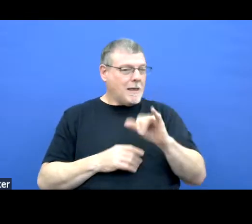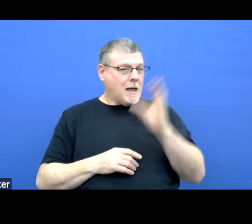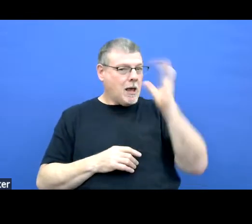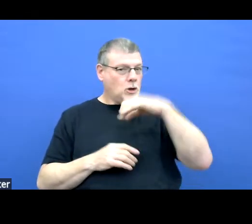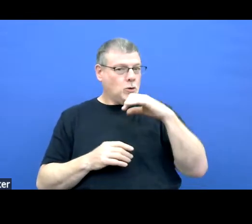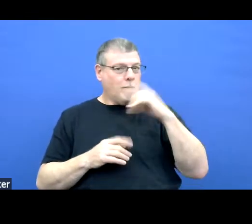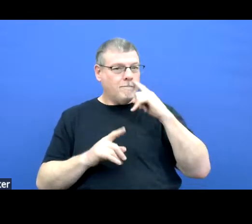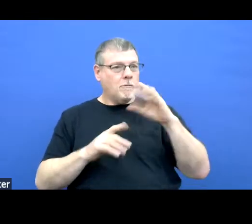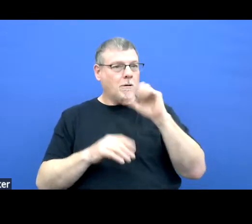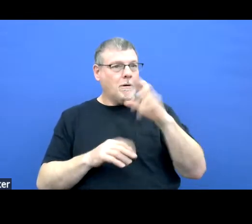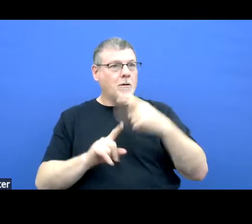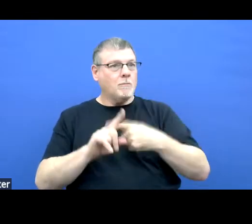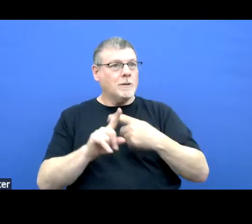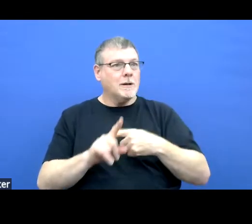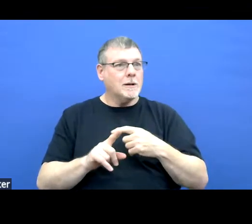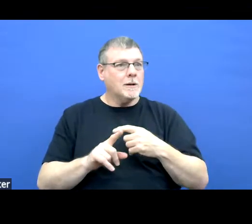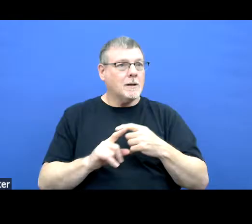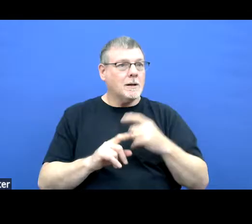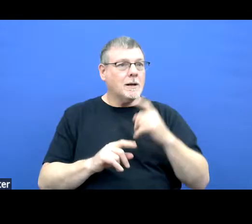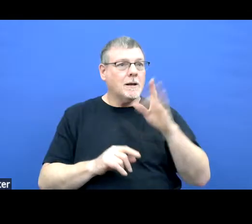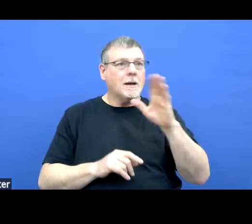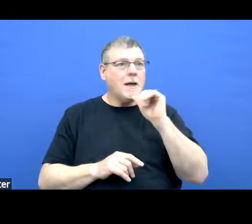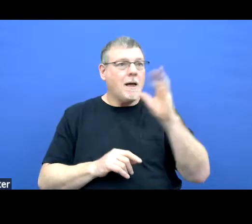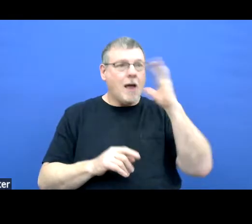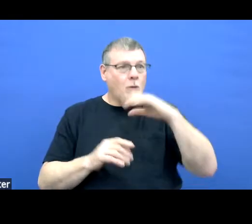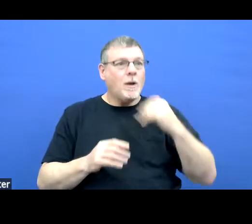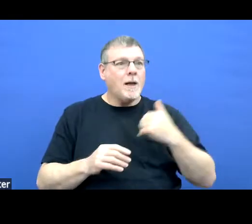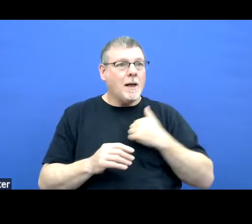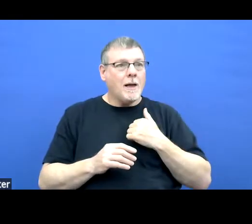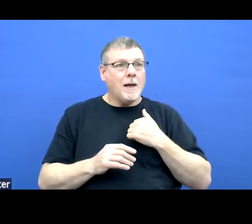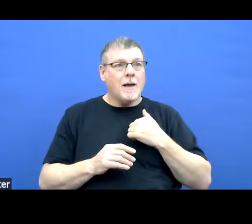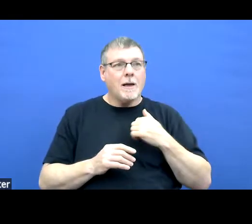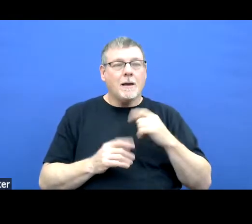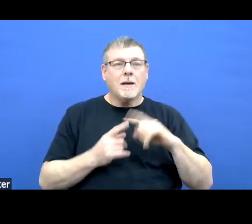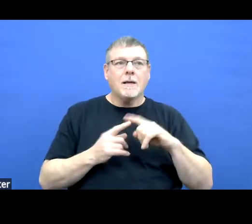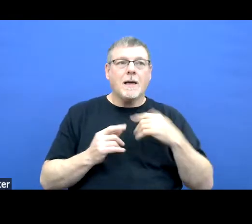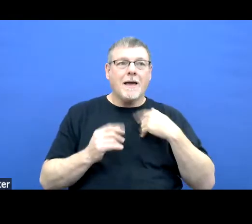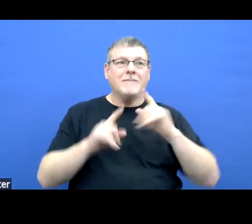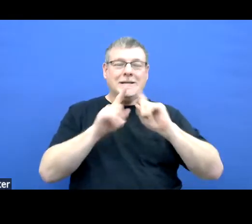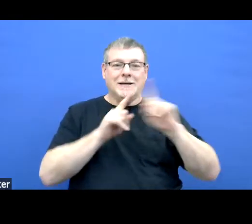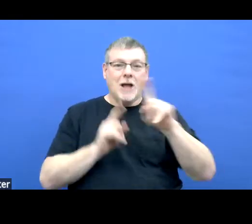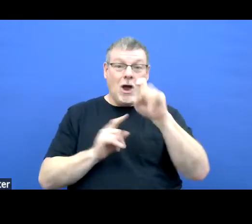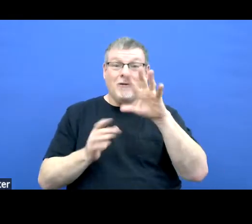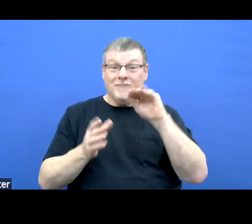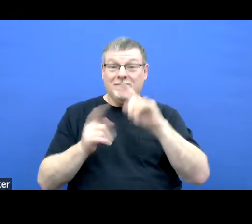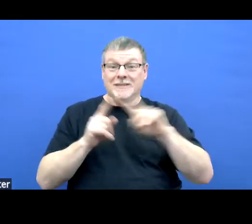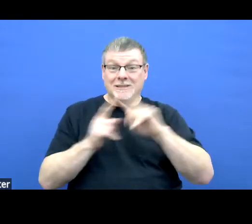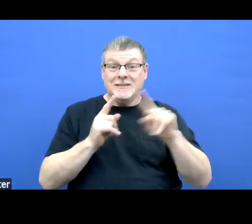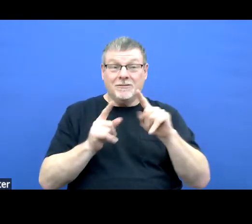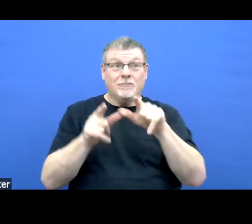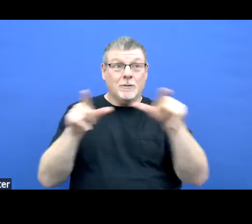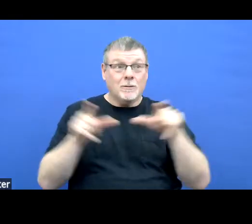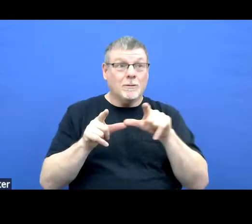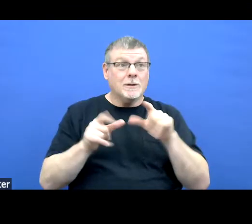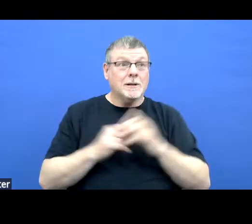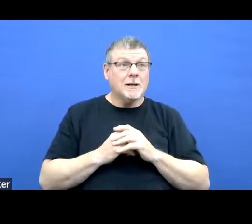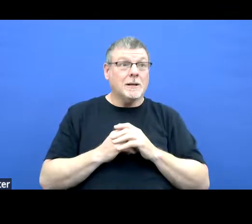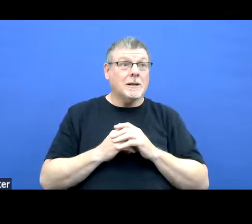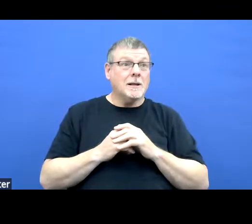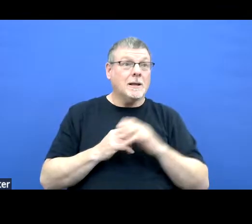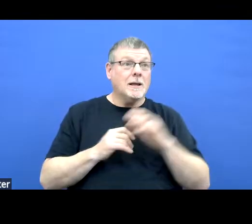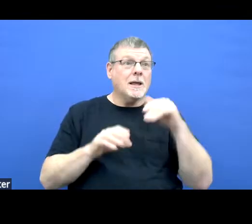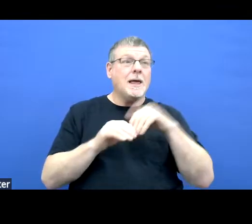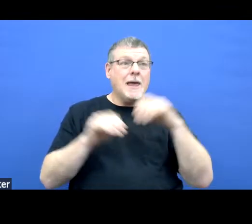car rental place. Well, it's not unusual at all. We have 750 locations, and a good majority of them are in